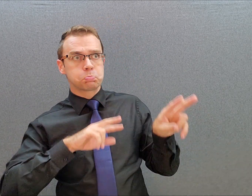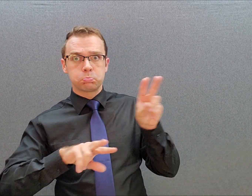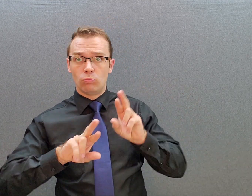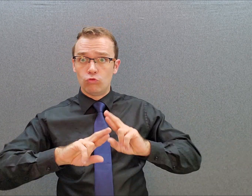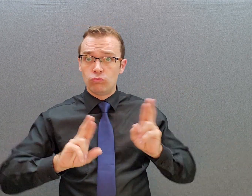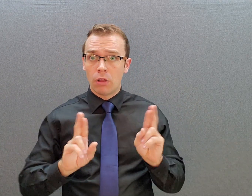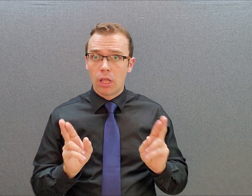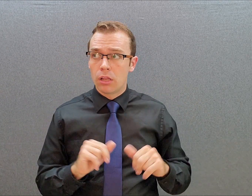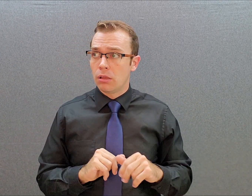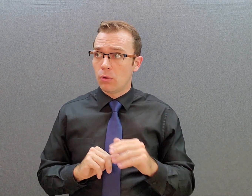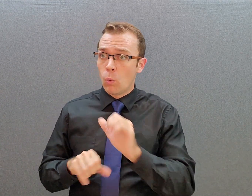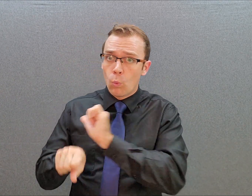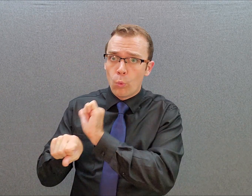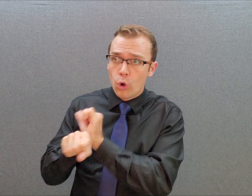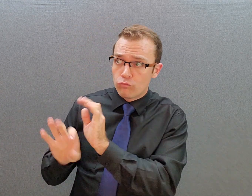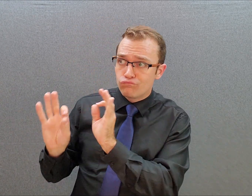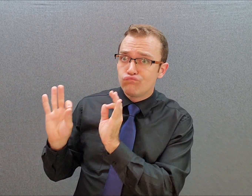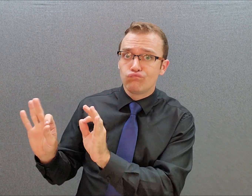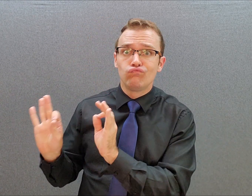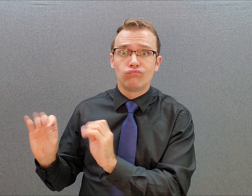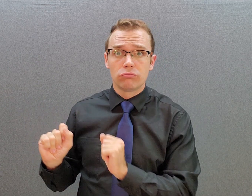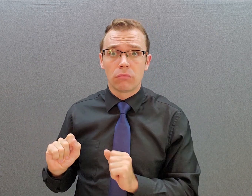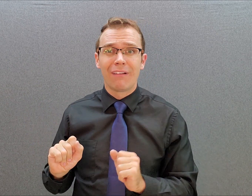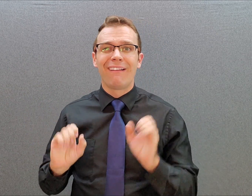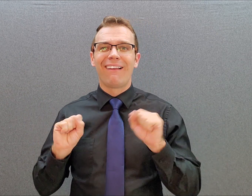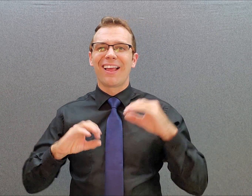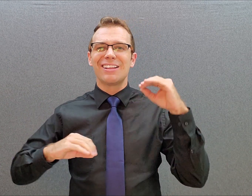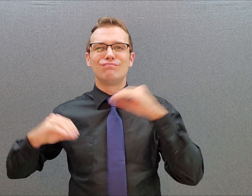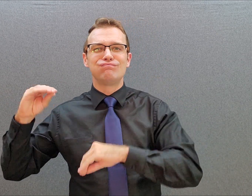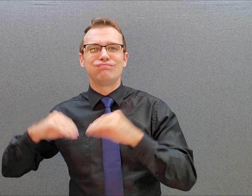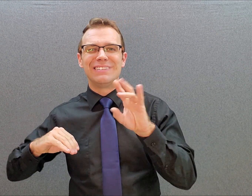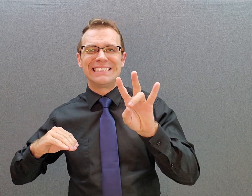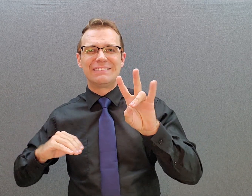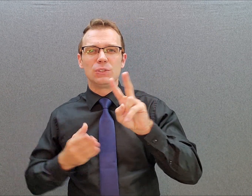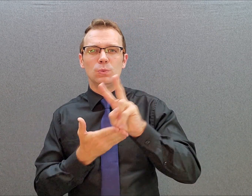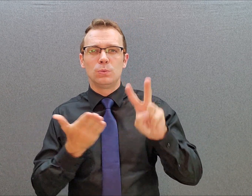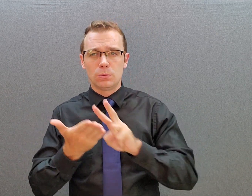or workplace and putting together a 72-hour emergency kit.